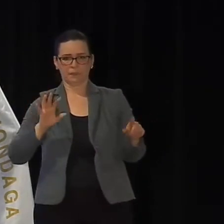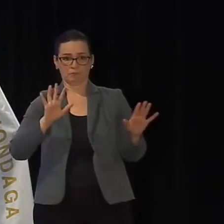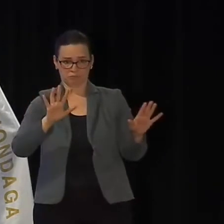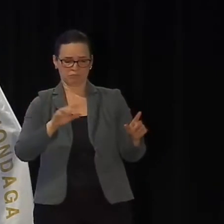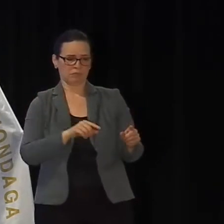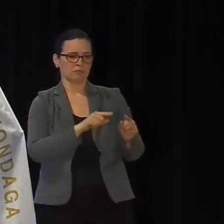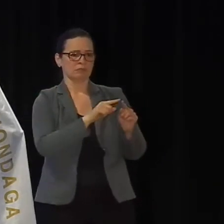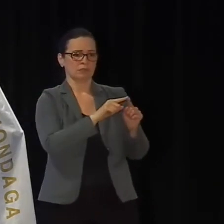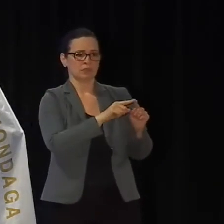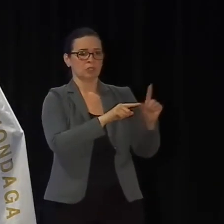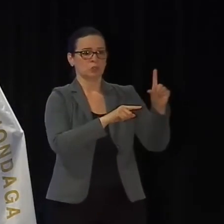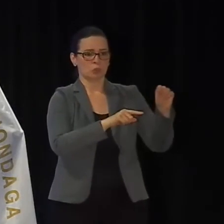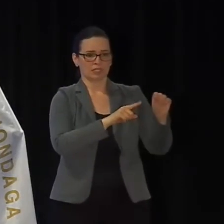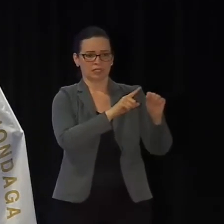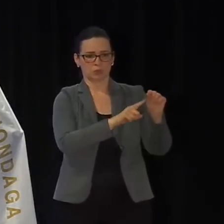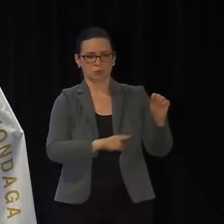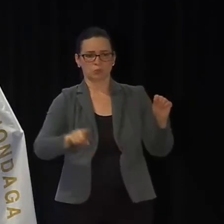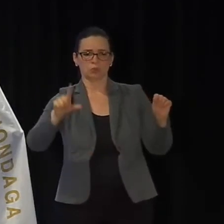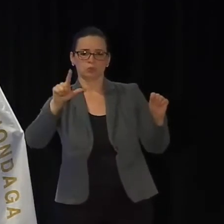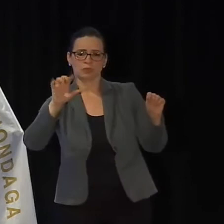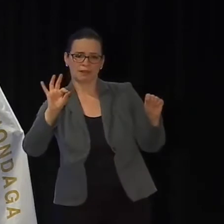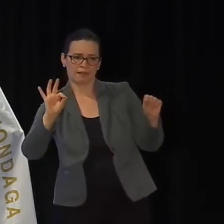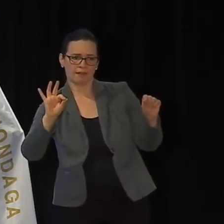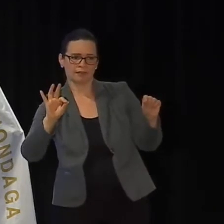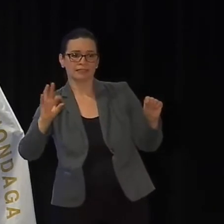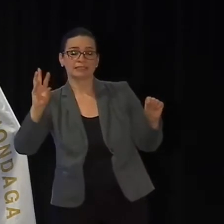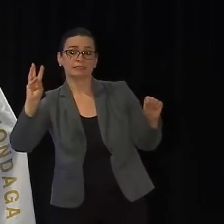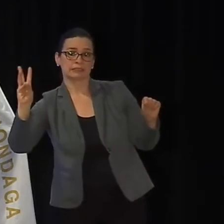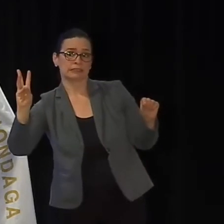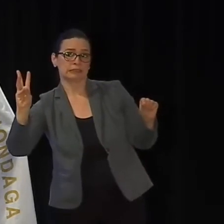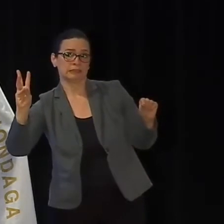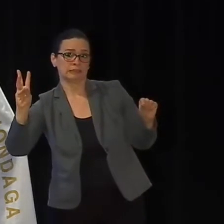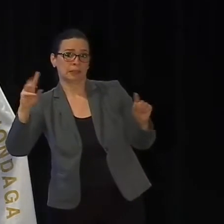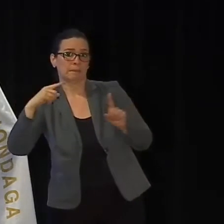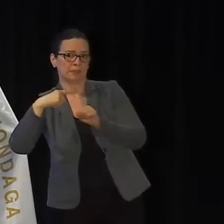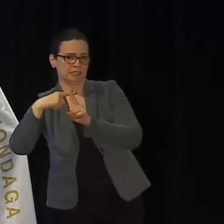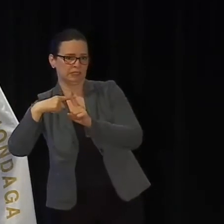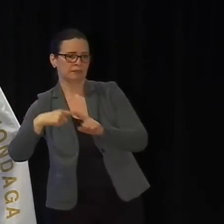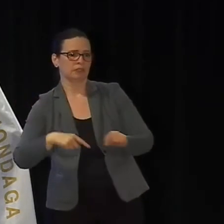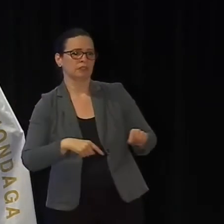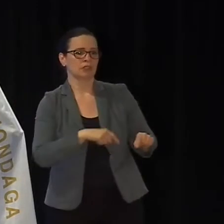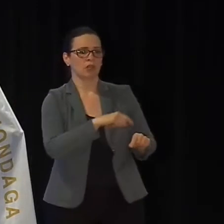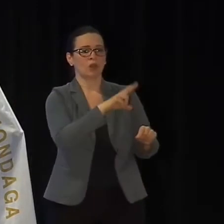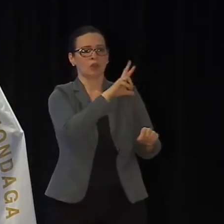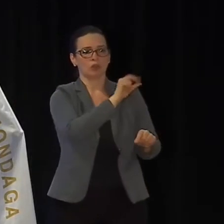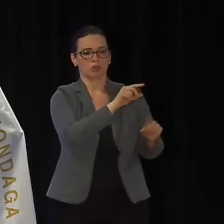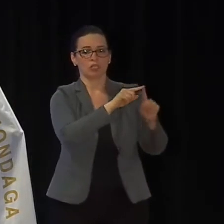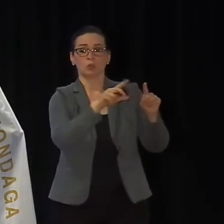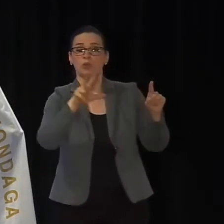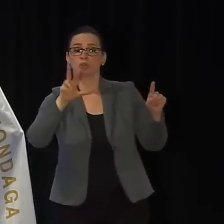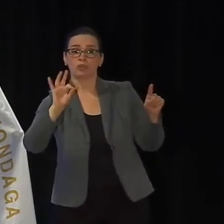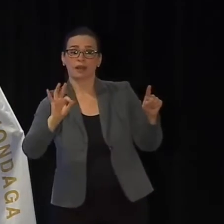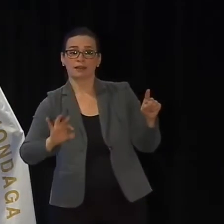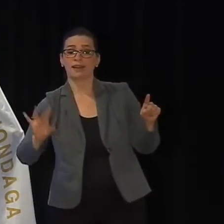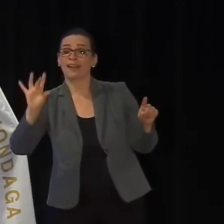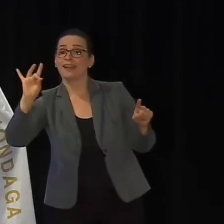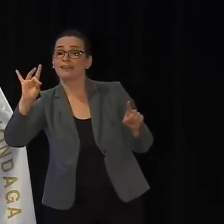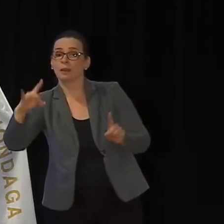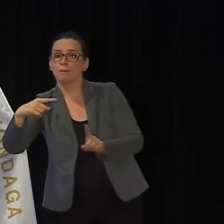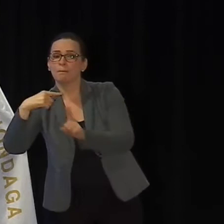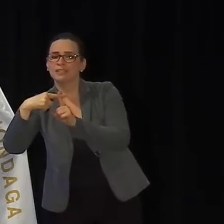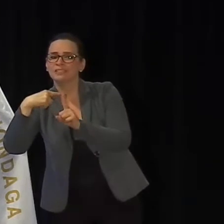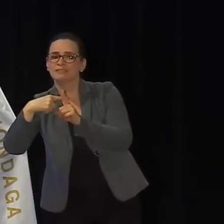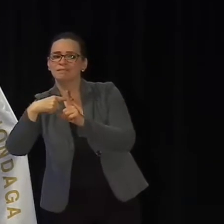20 to 29 had 6, and then 30 to 39 had 8, 40 to 49